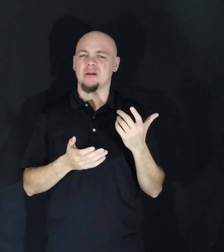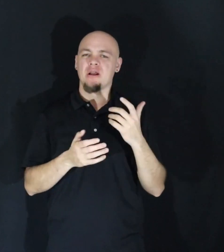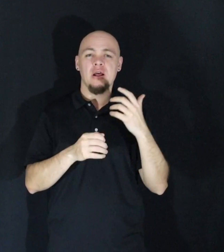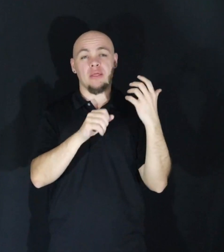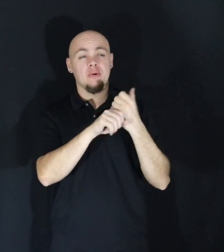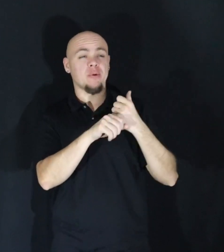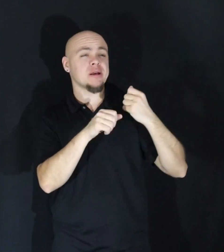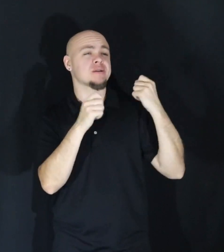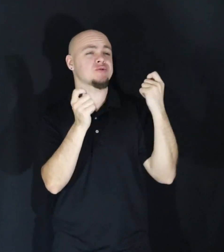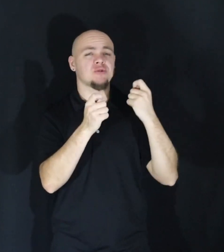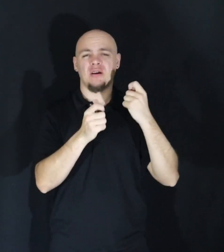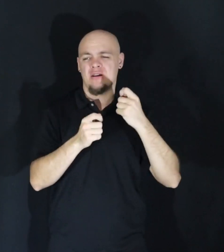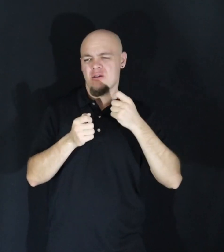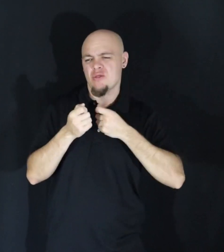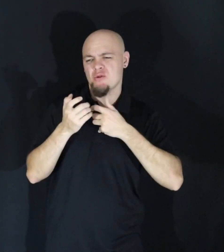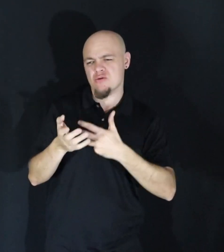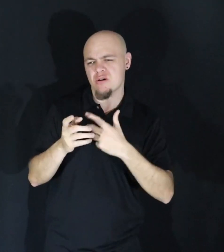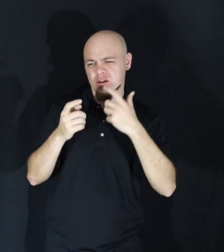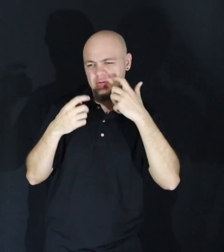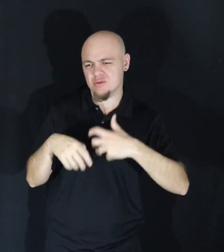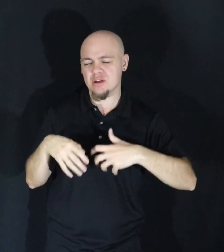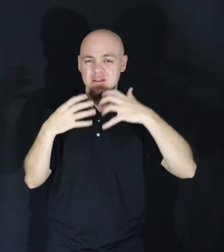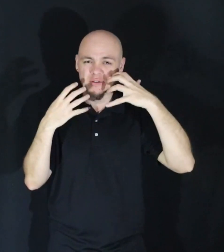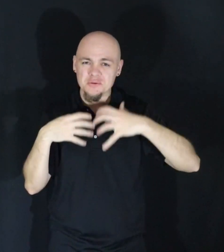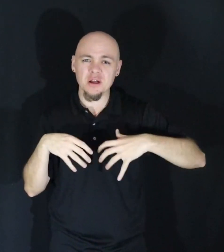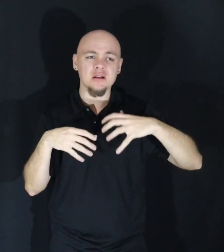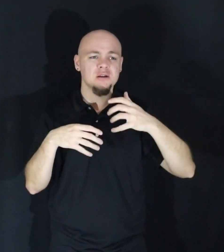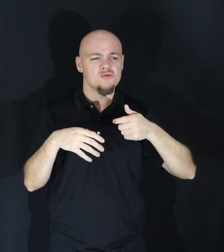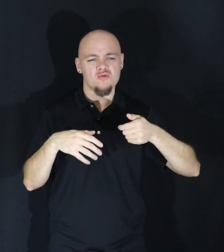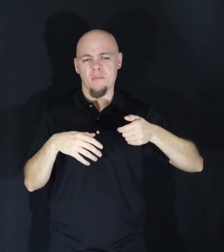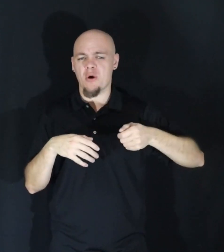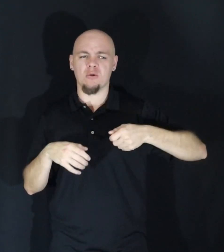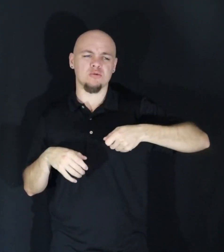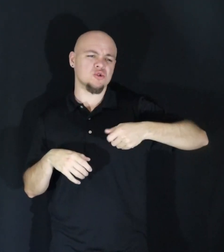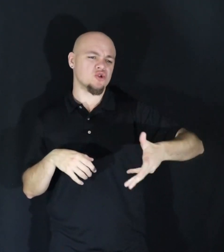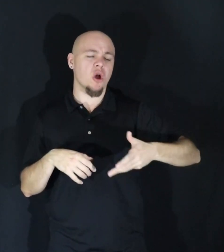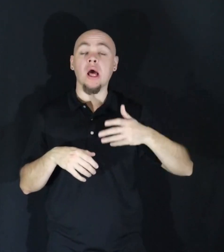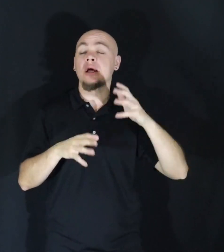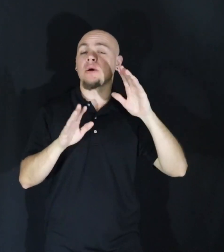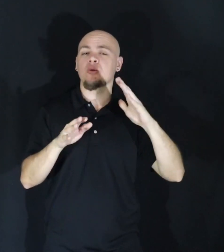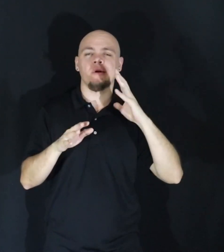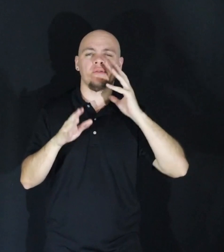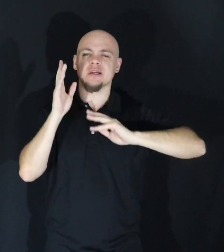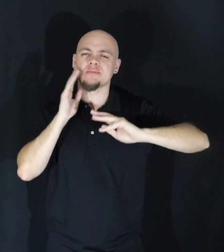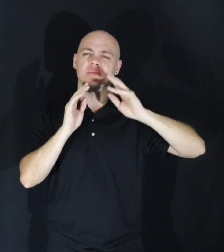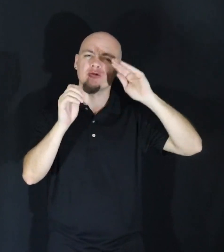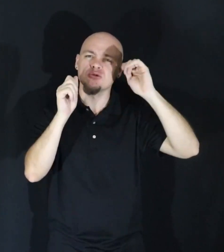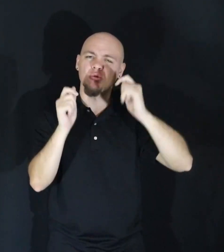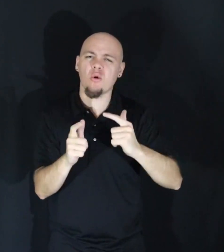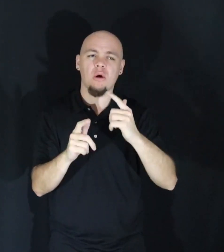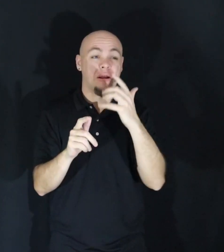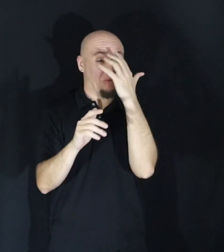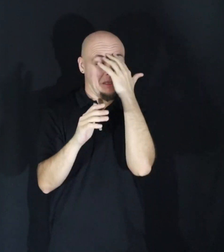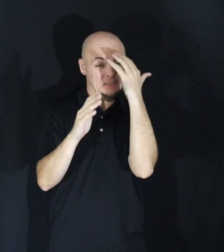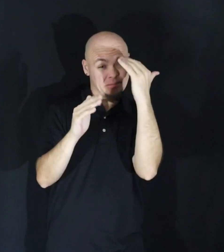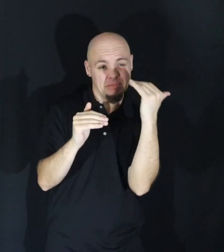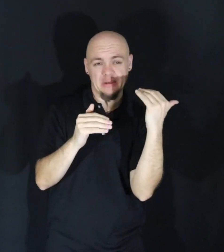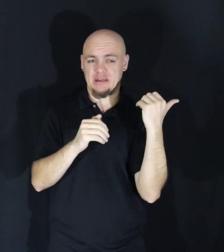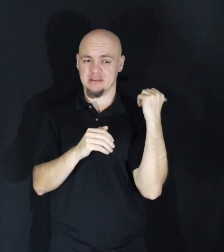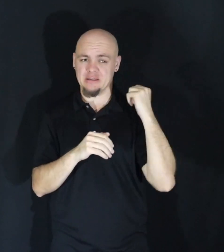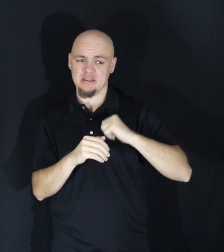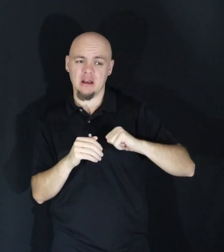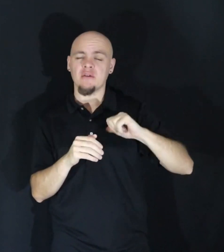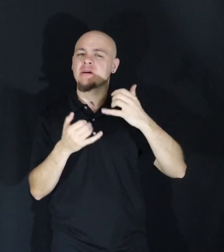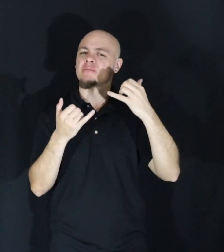wins, decried the cause, we've cried the tears, remotes were tossed together. We've been through it all, and we expect tough, yet and still